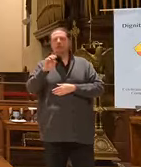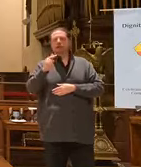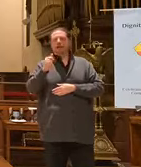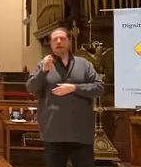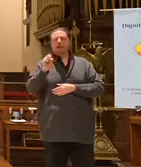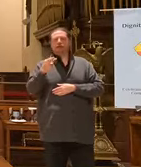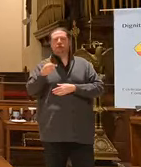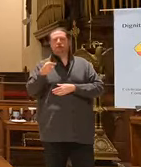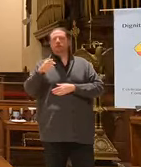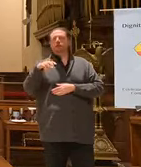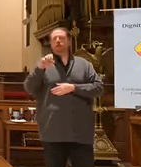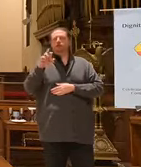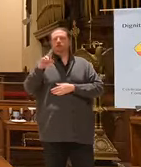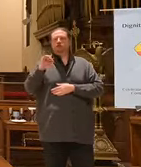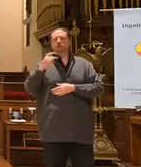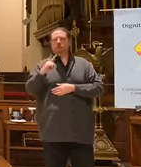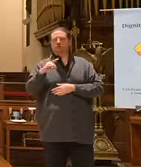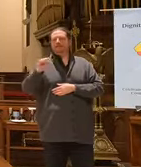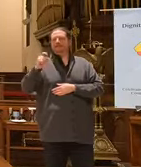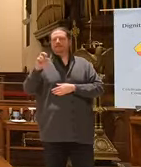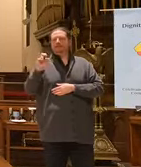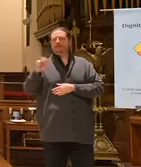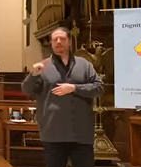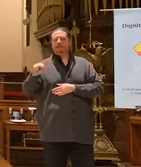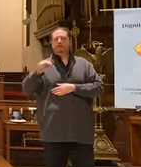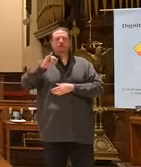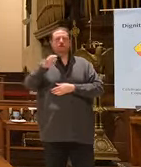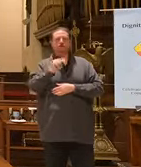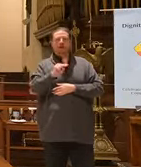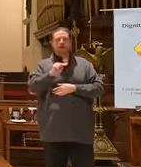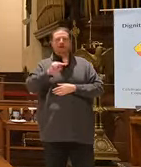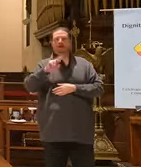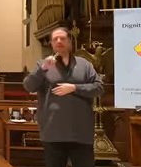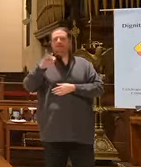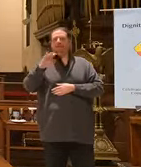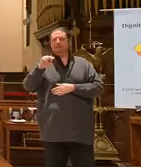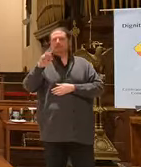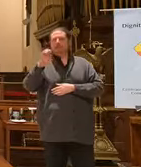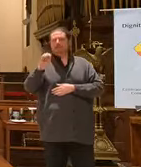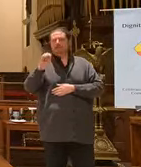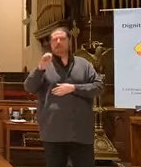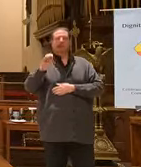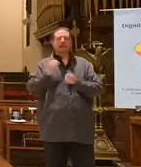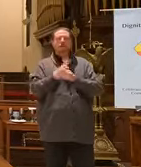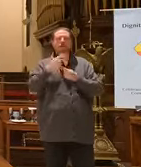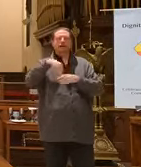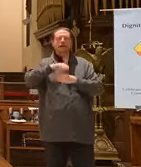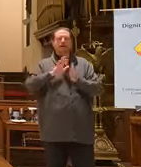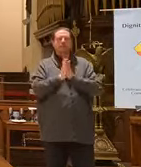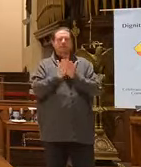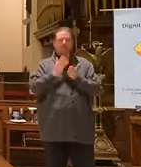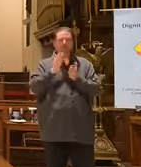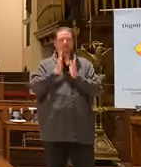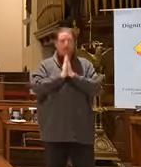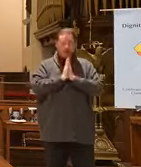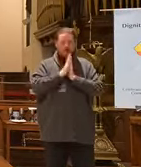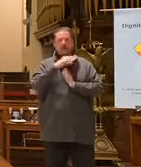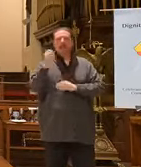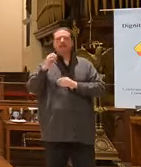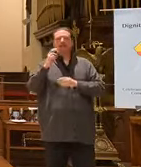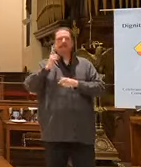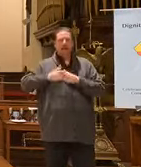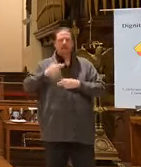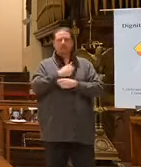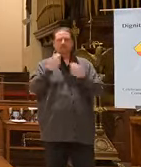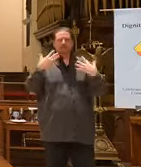Page, Stephen Alderton, John Long, also for Vince, all those in our Book of Remembrance, and those we mention aloud now by